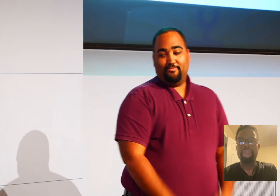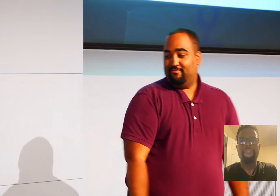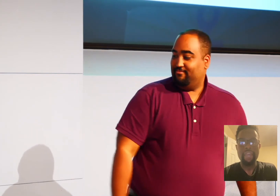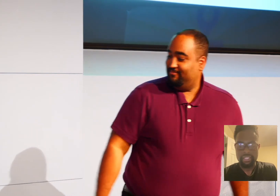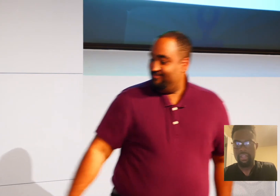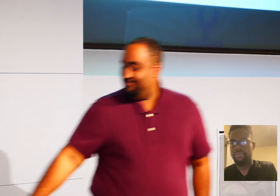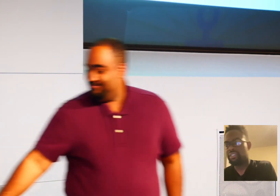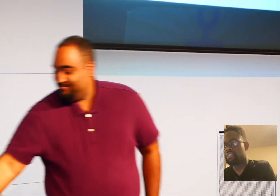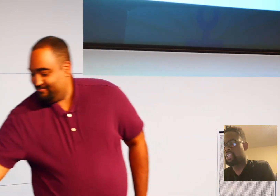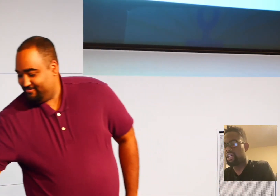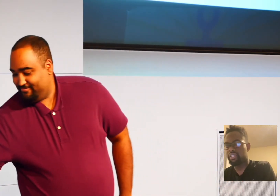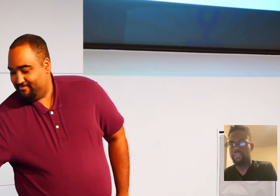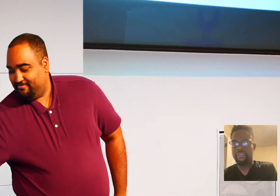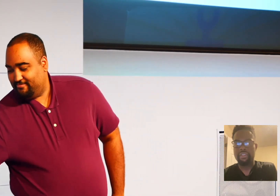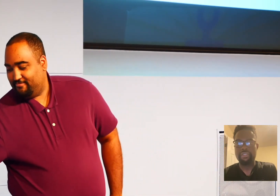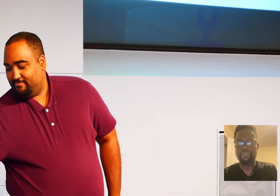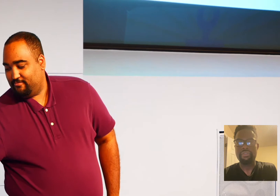That's how positionality affects your students.